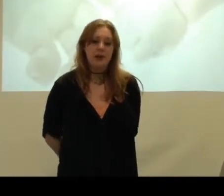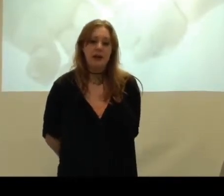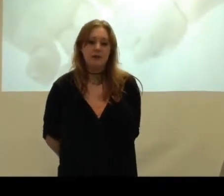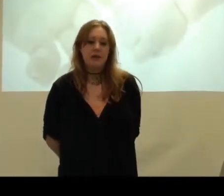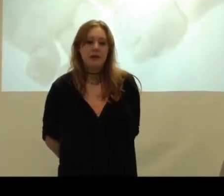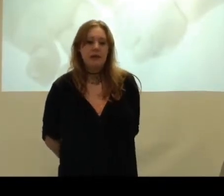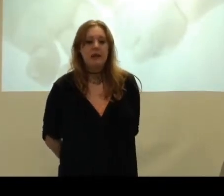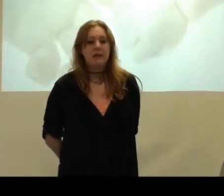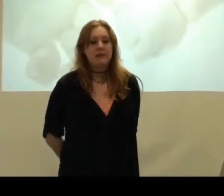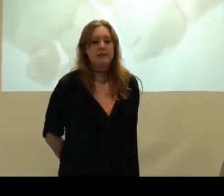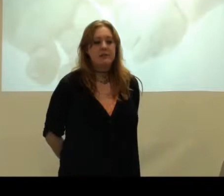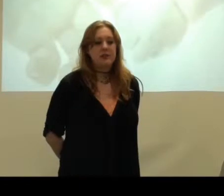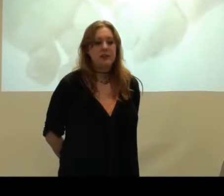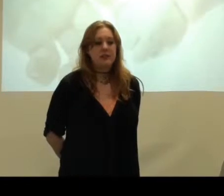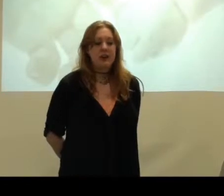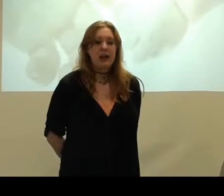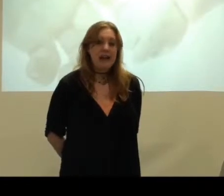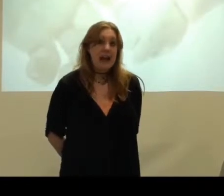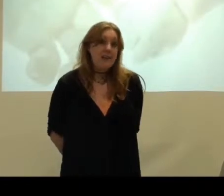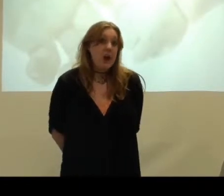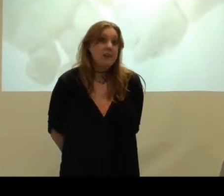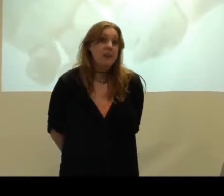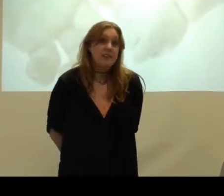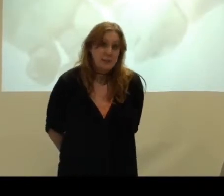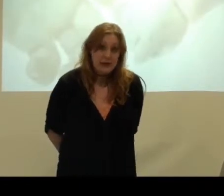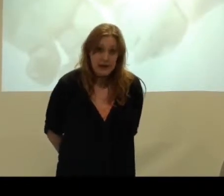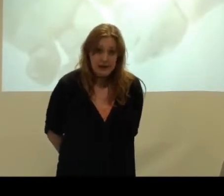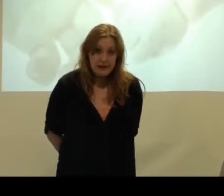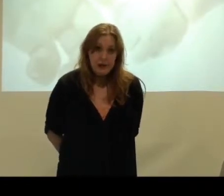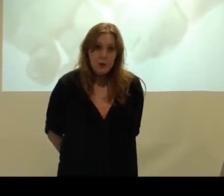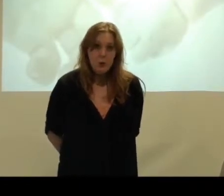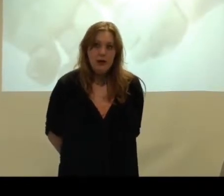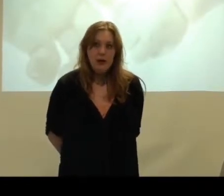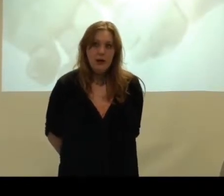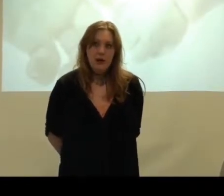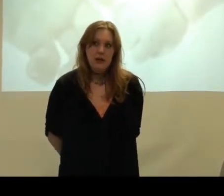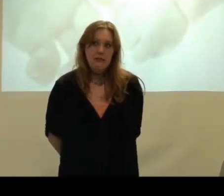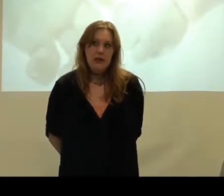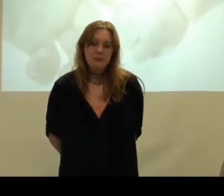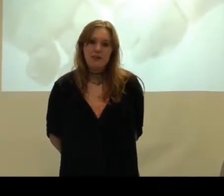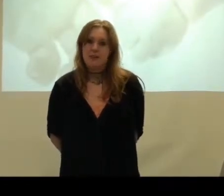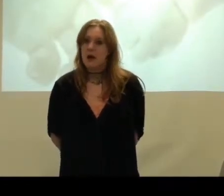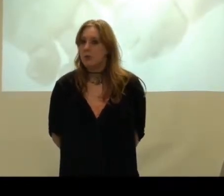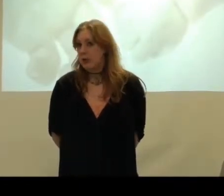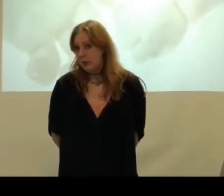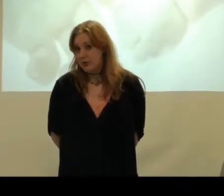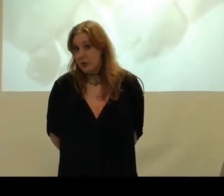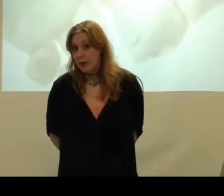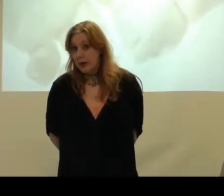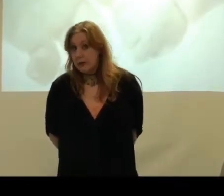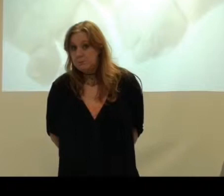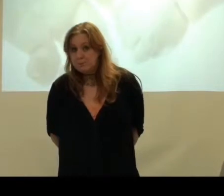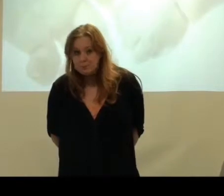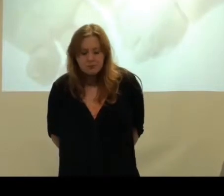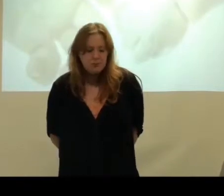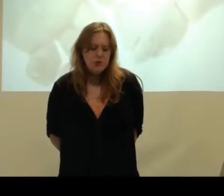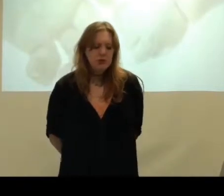child is signing and not speaking, when a lot of times that's not really what's going on. So we'll go